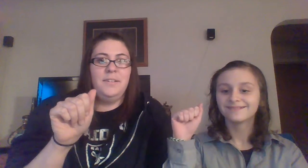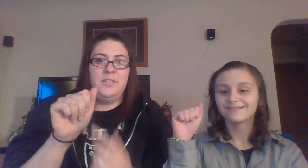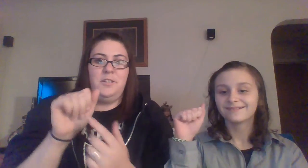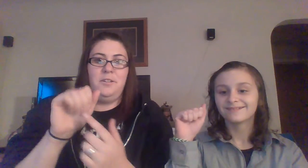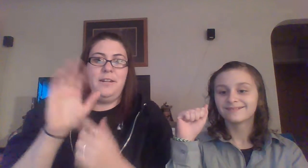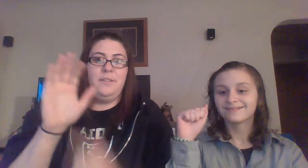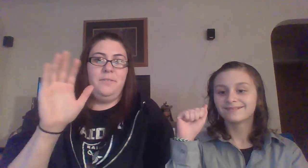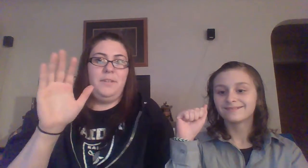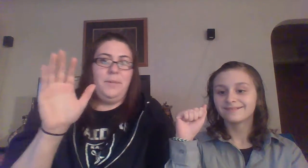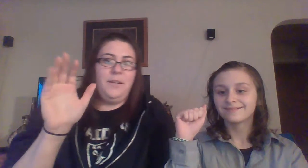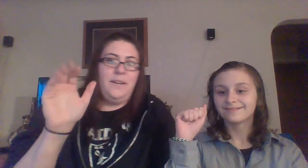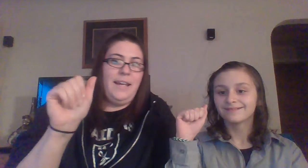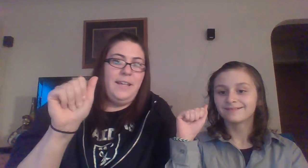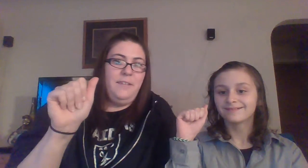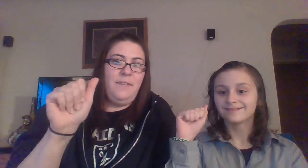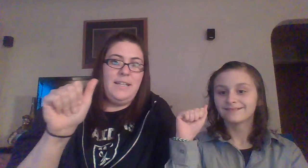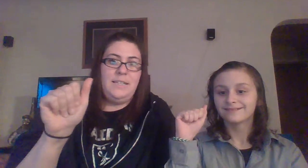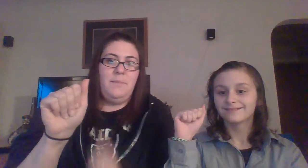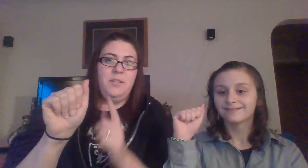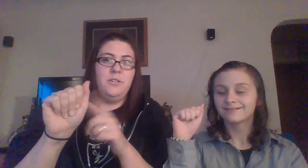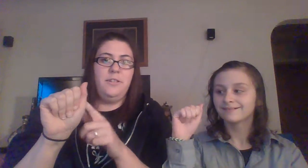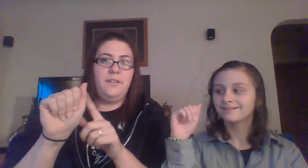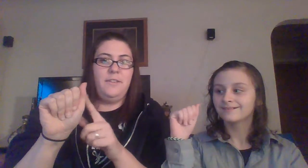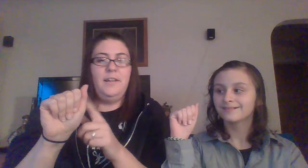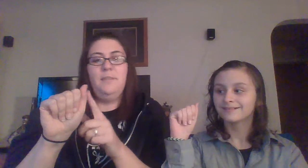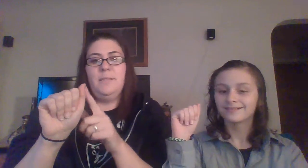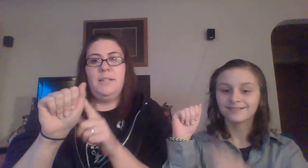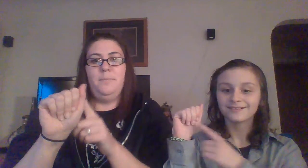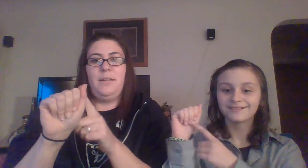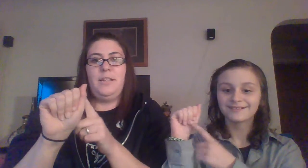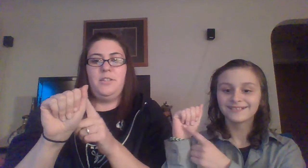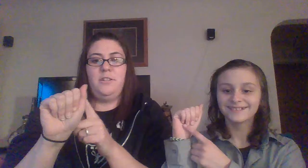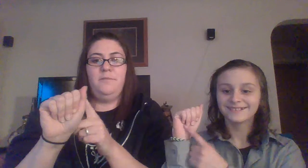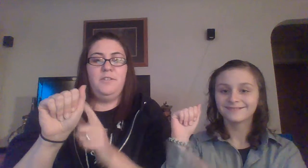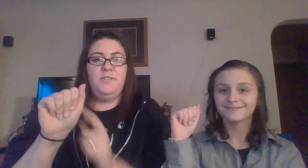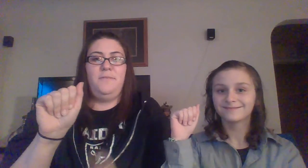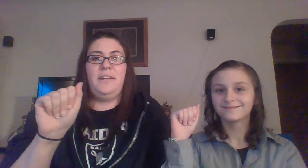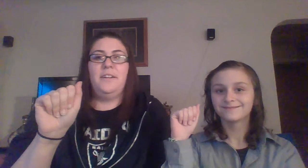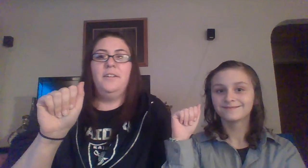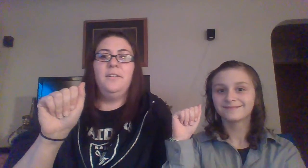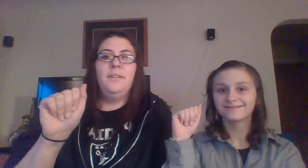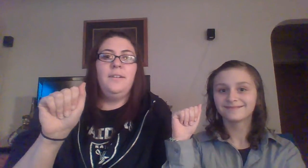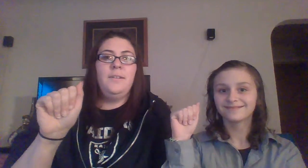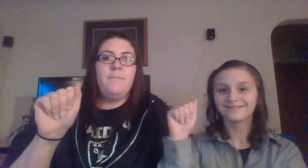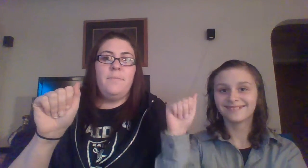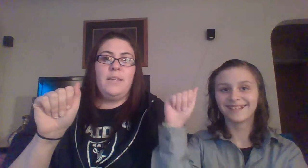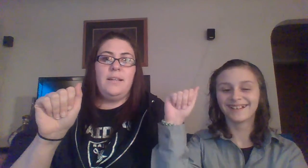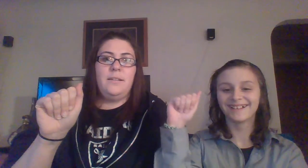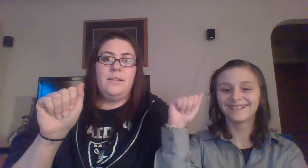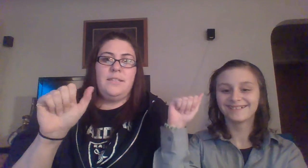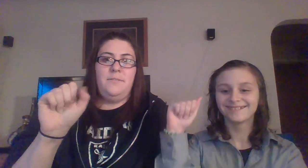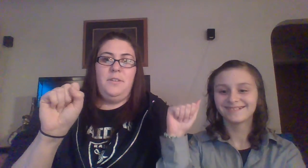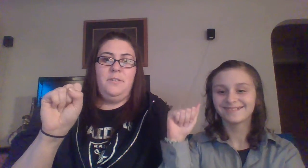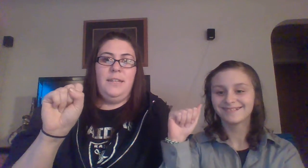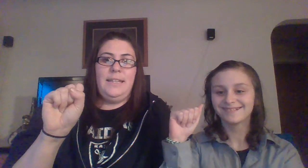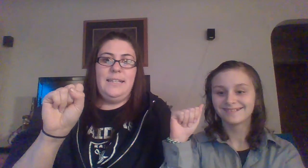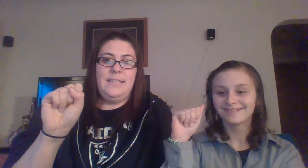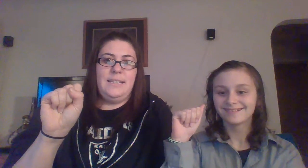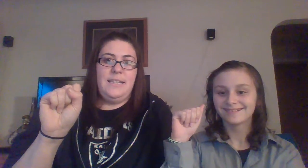So you put your hand in a fist and make sure that your thumb is up against your first finger, because if you do it like this, that's